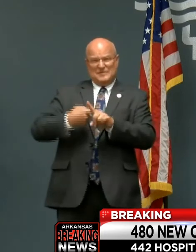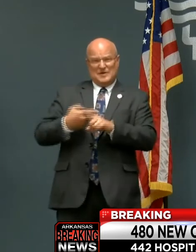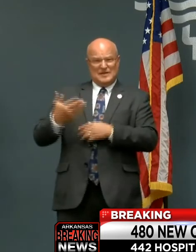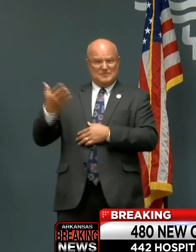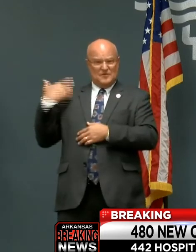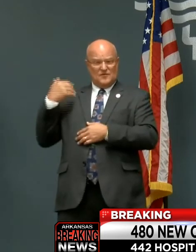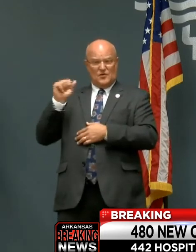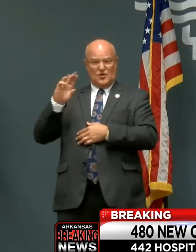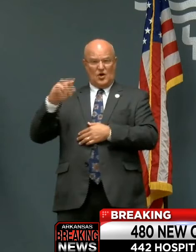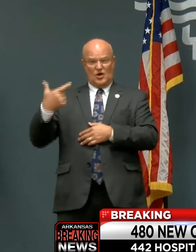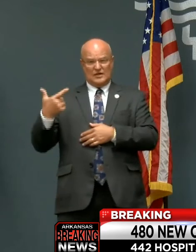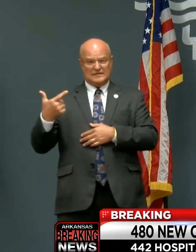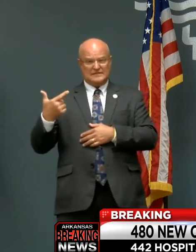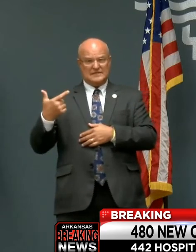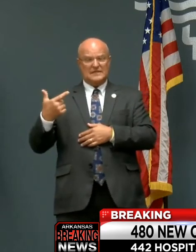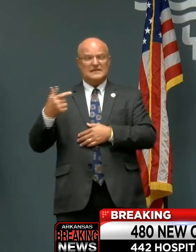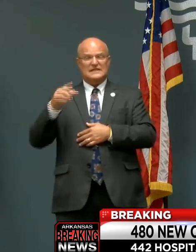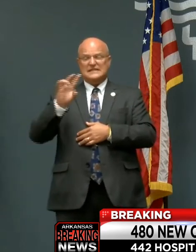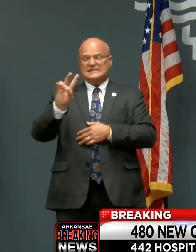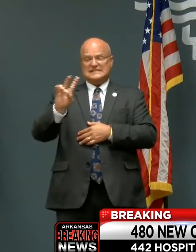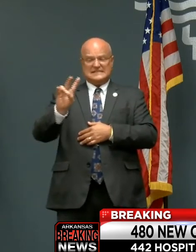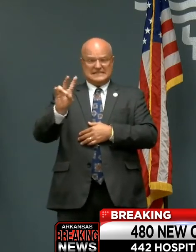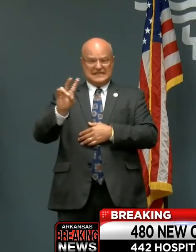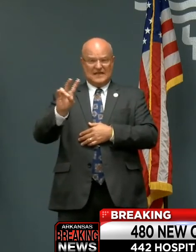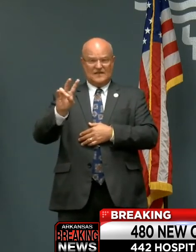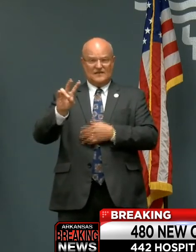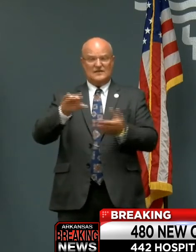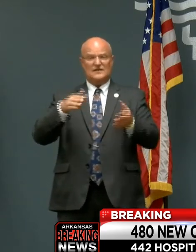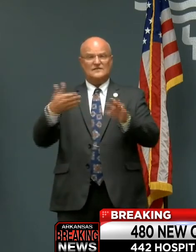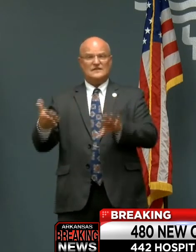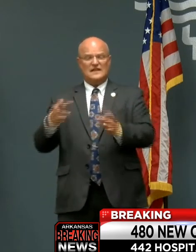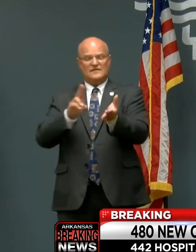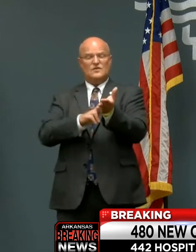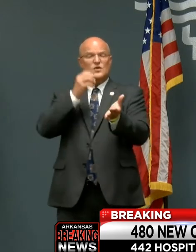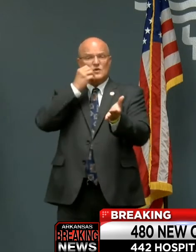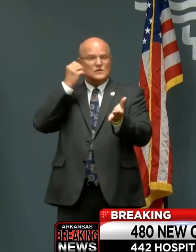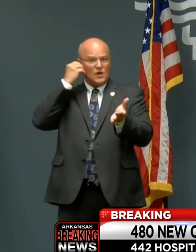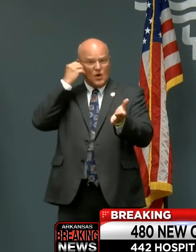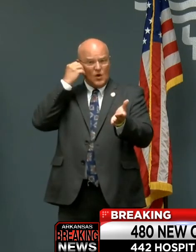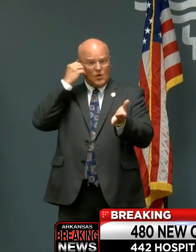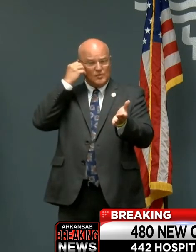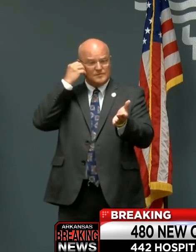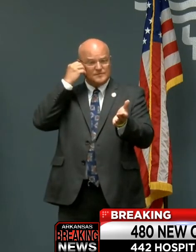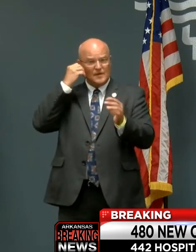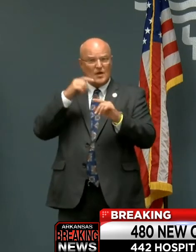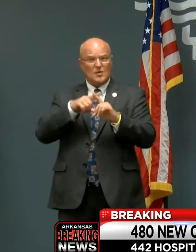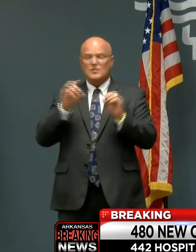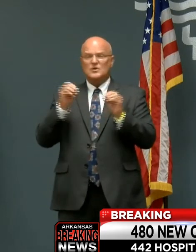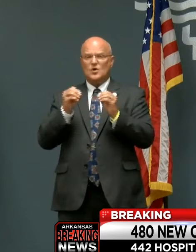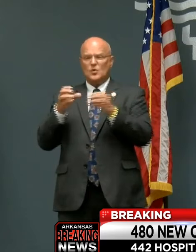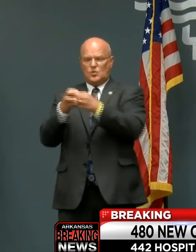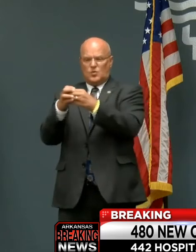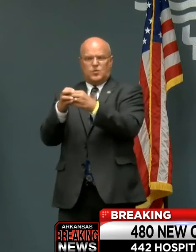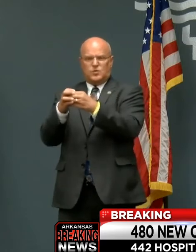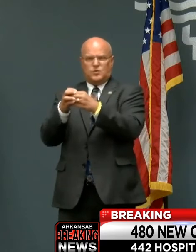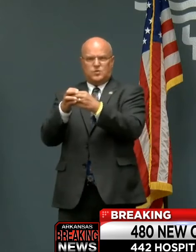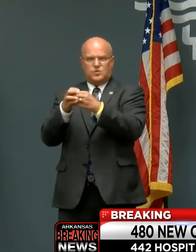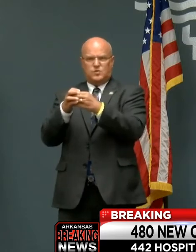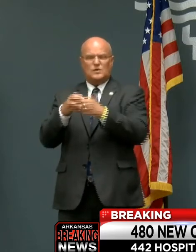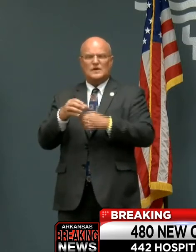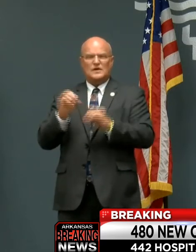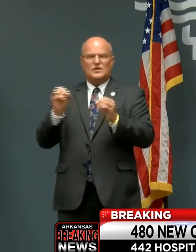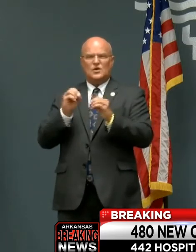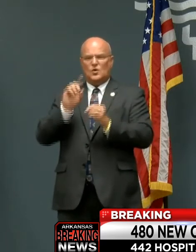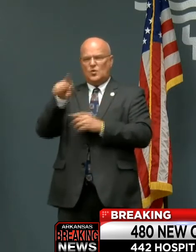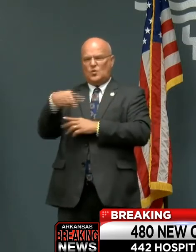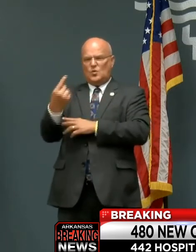to August. 7 of those deaths occurred in nursing home patients, but no clustering. That is to say, we had